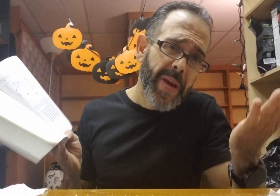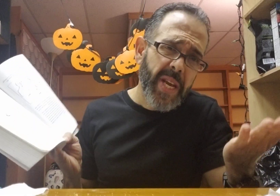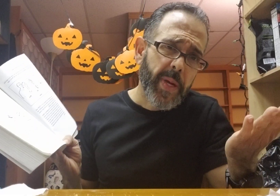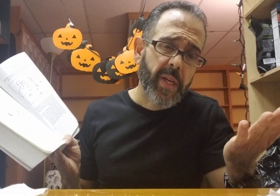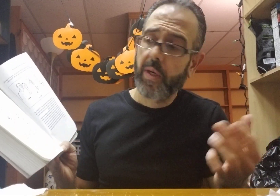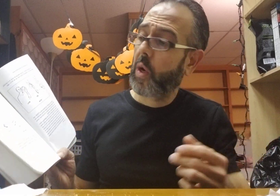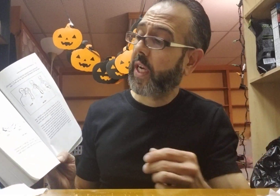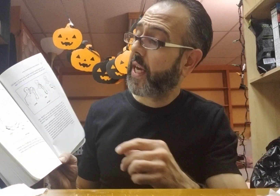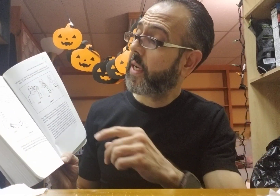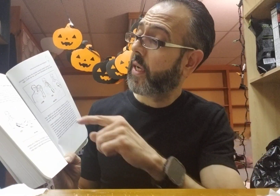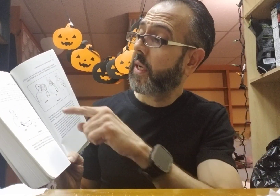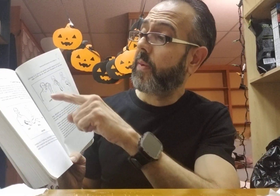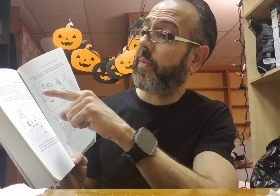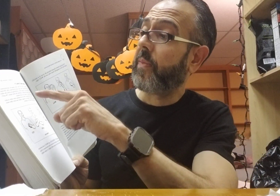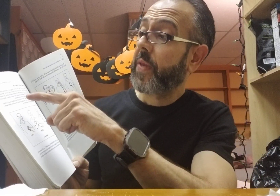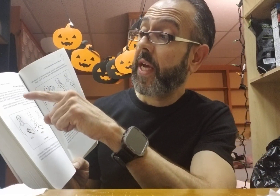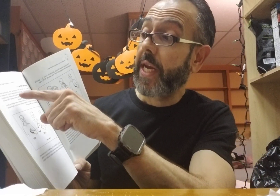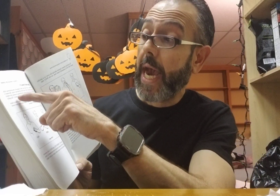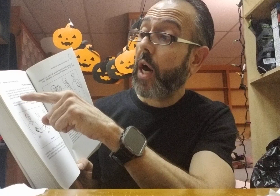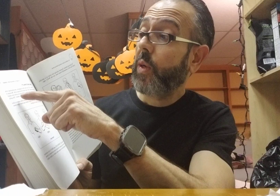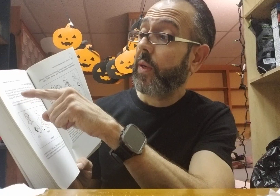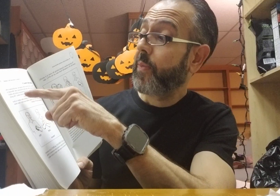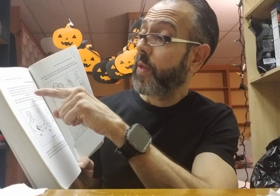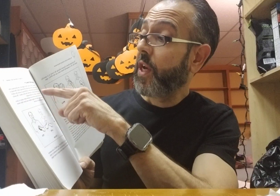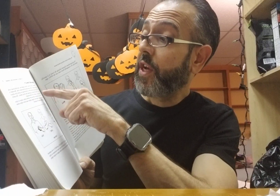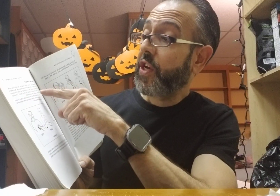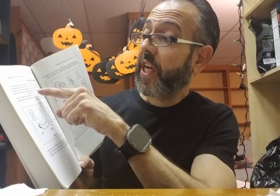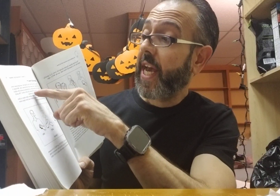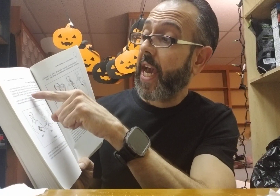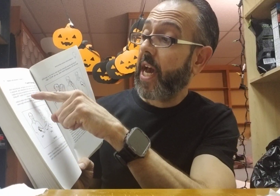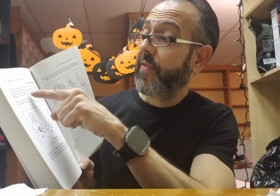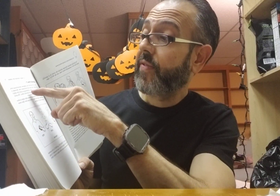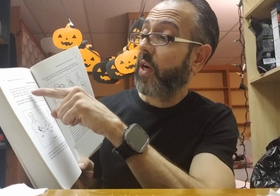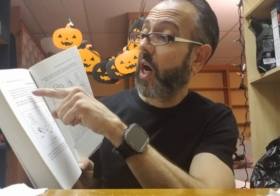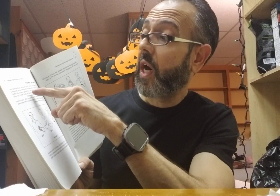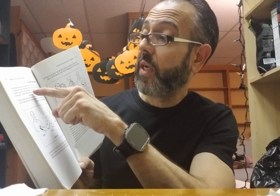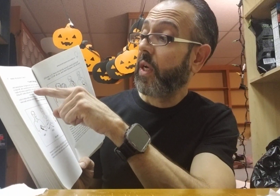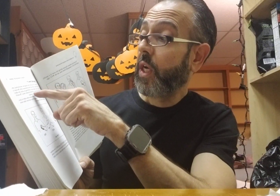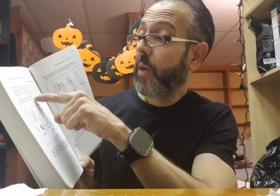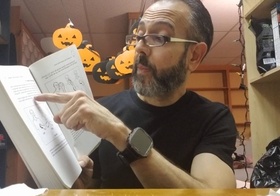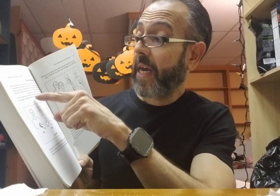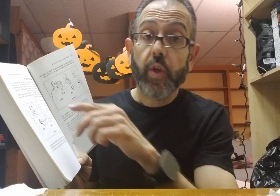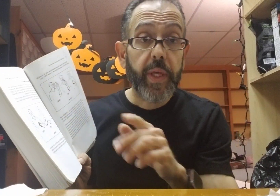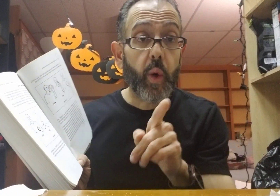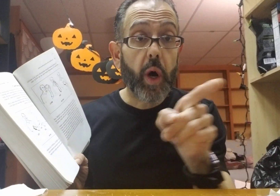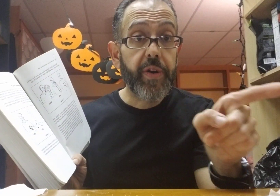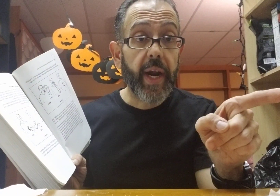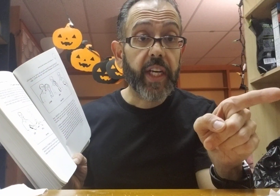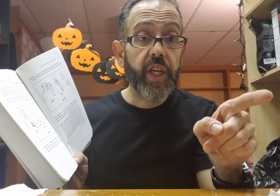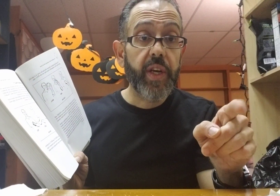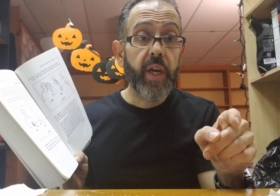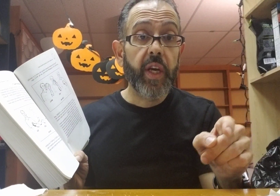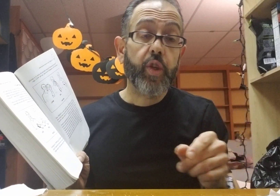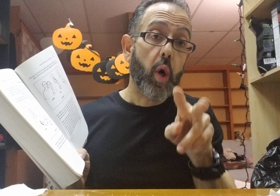maybe. Okay. Now you're gonna have possibly a one direction. So